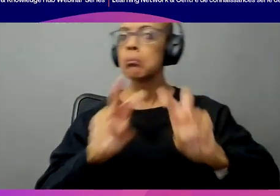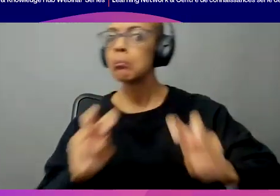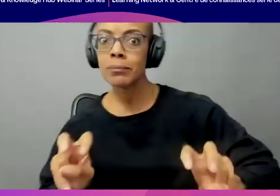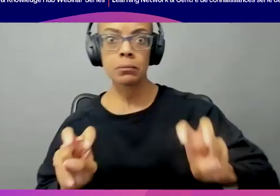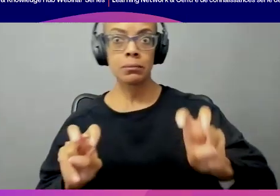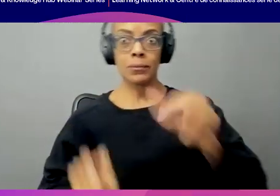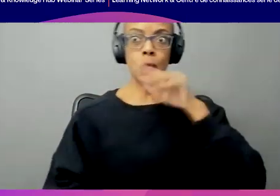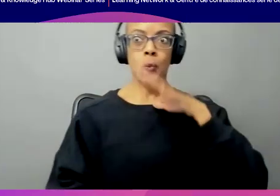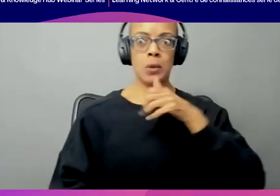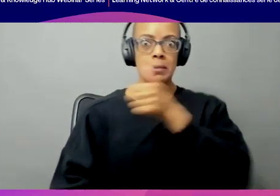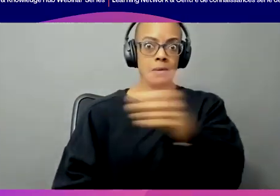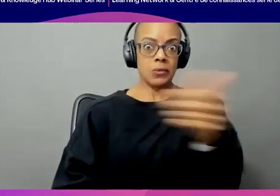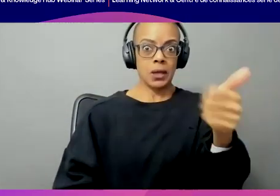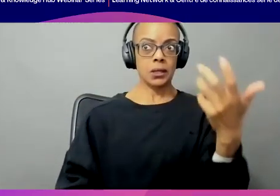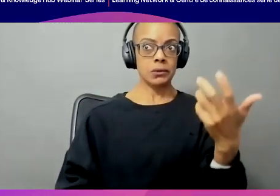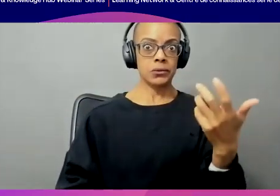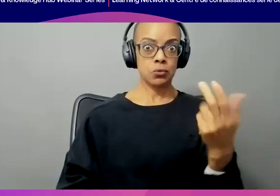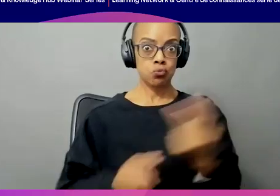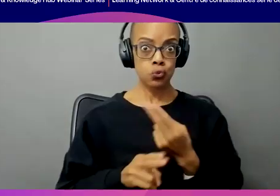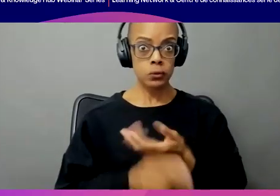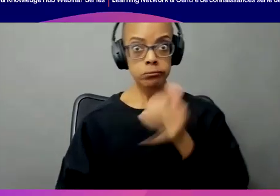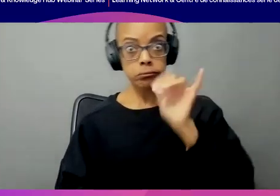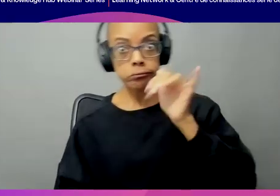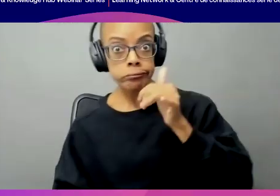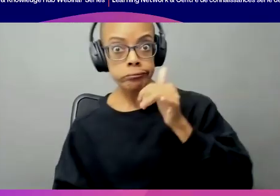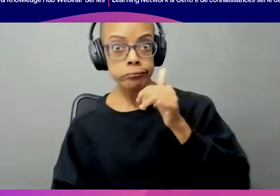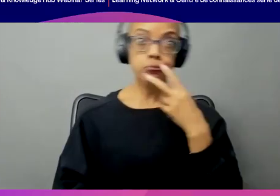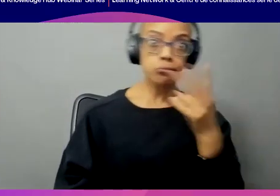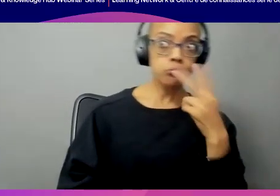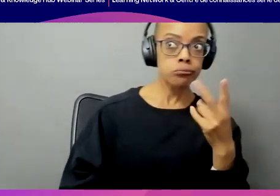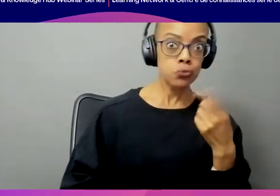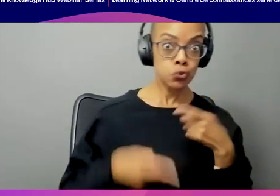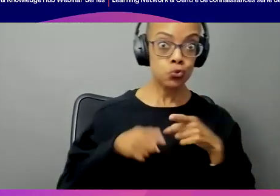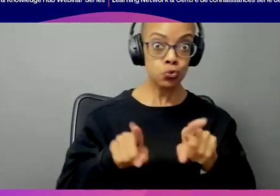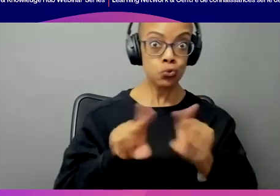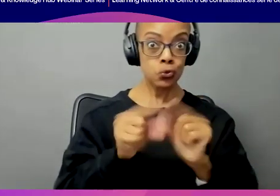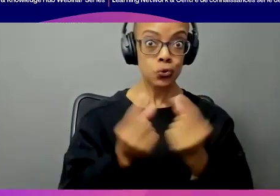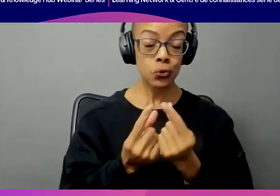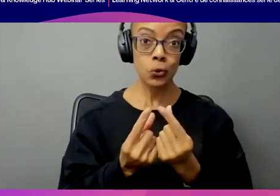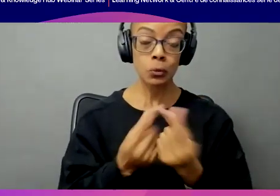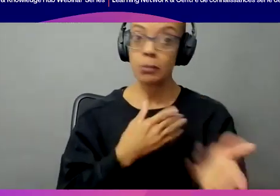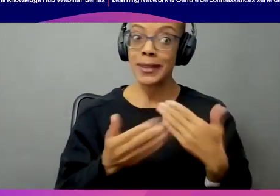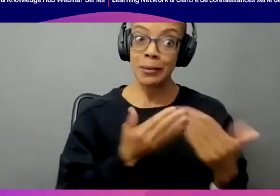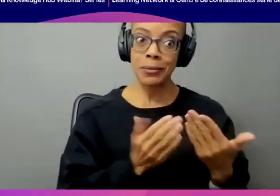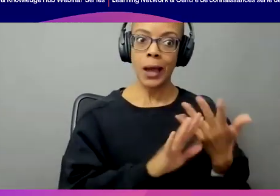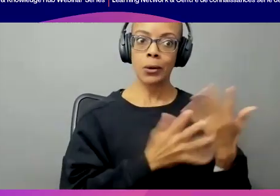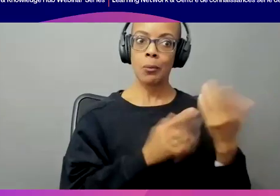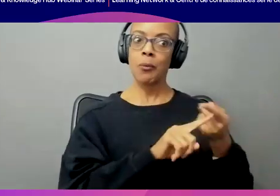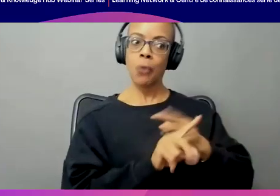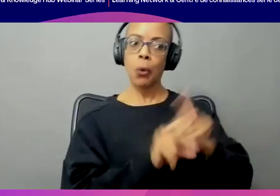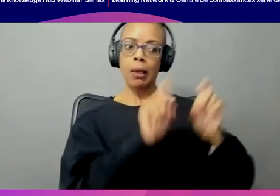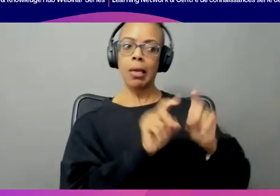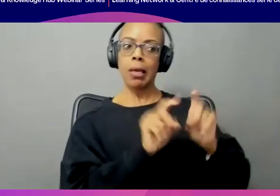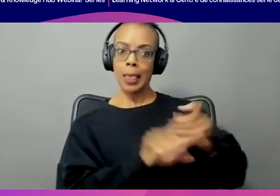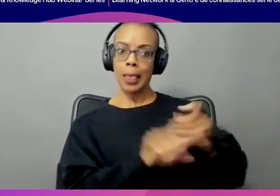group were using any other substances during that period, even though they had been screened by their agencies. So we had a lot